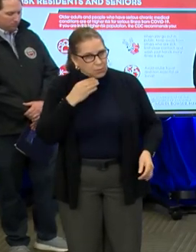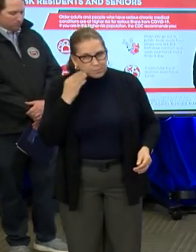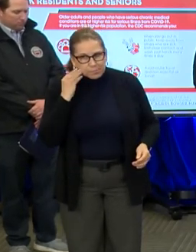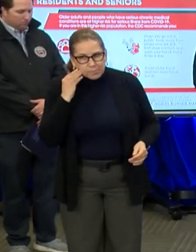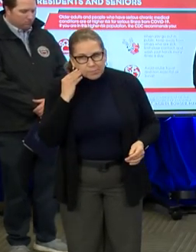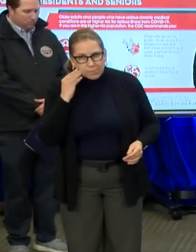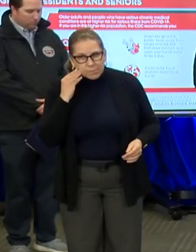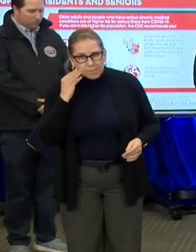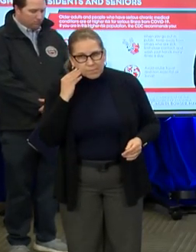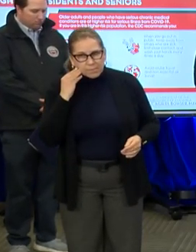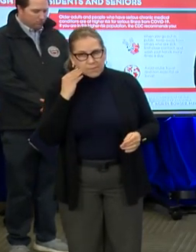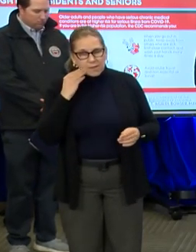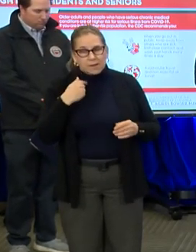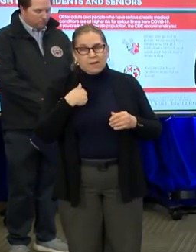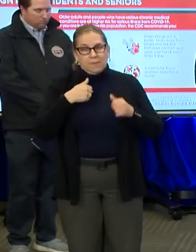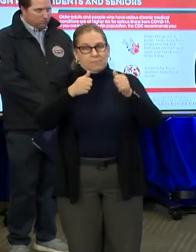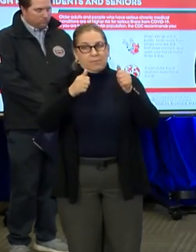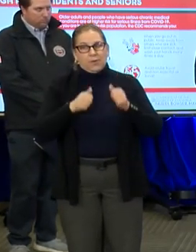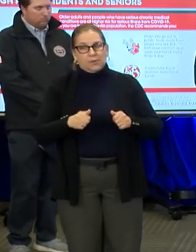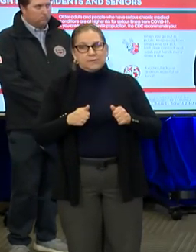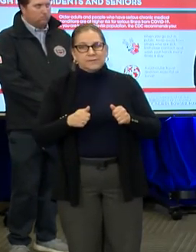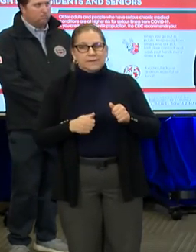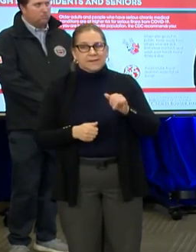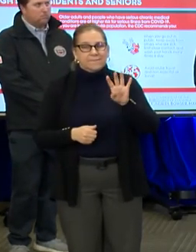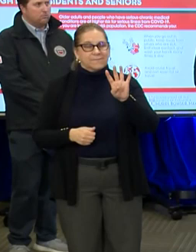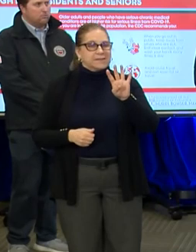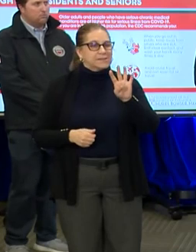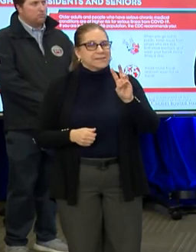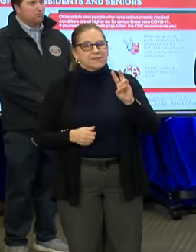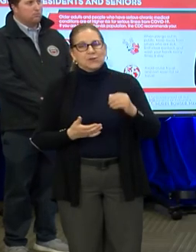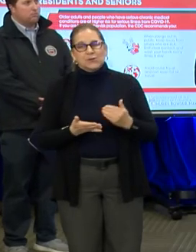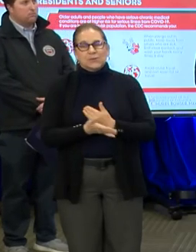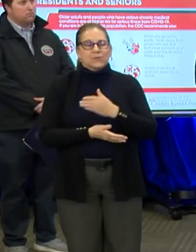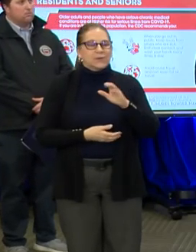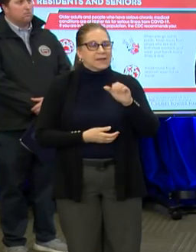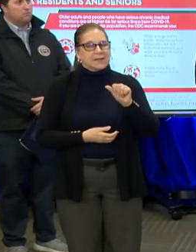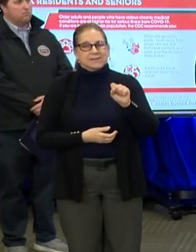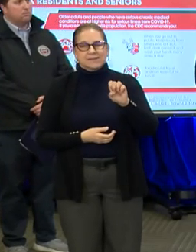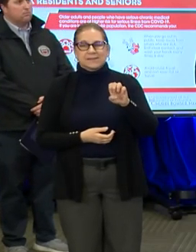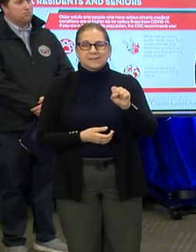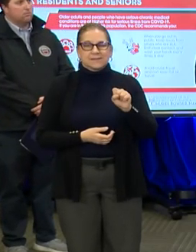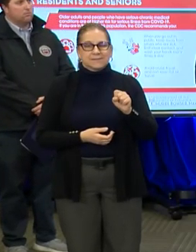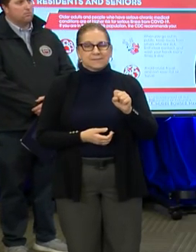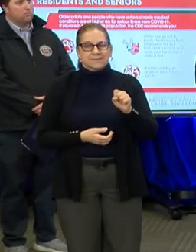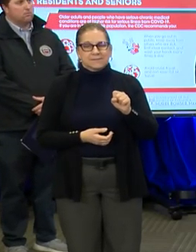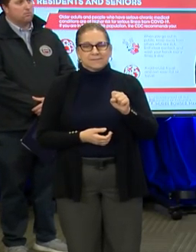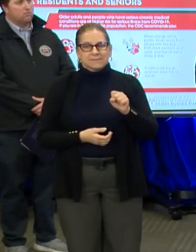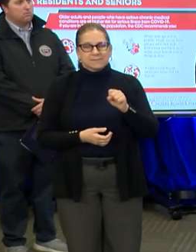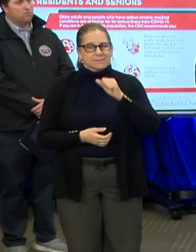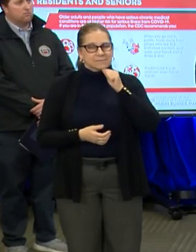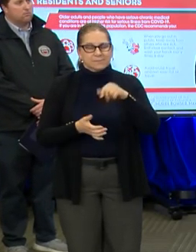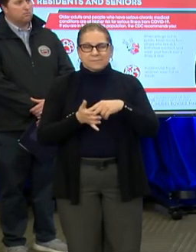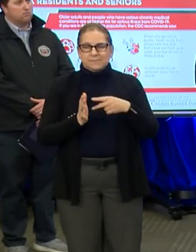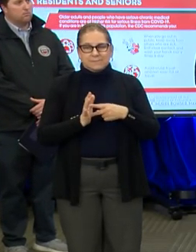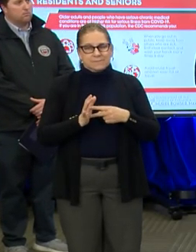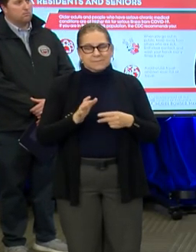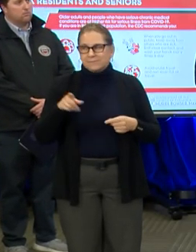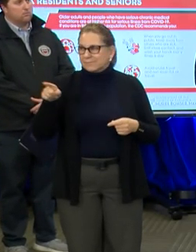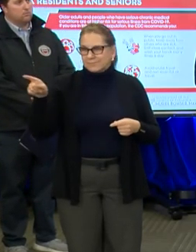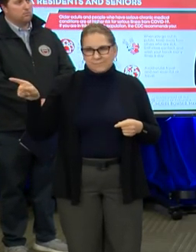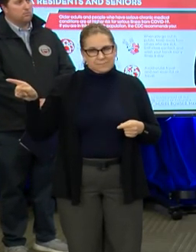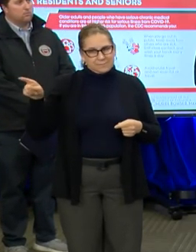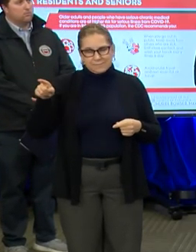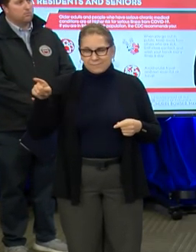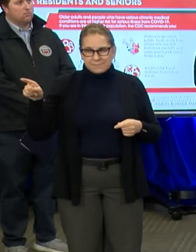there are 46 new positive cases or 32 new positive cases, that does not mean all of those people were tested the day prior, or